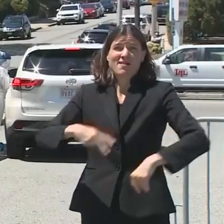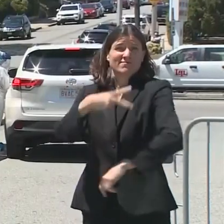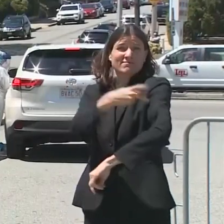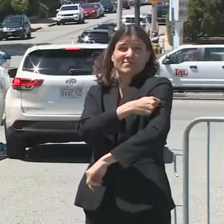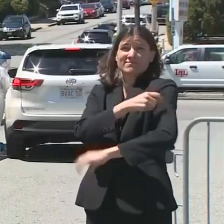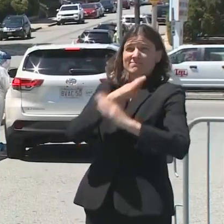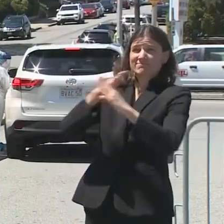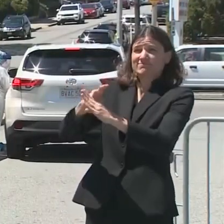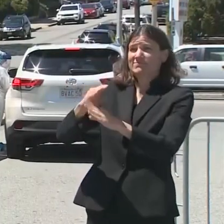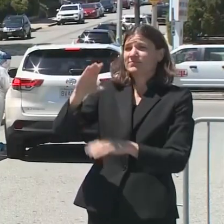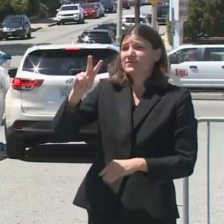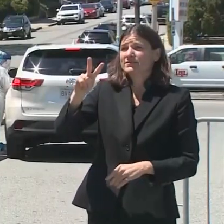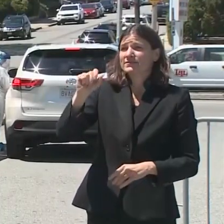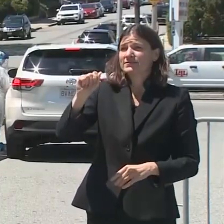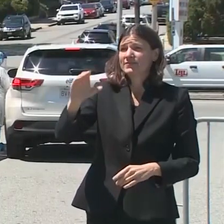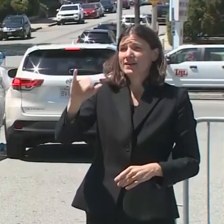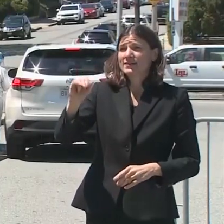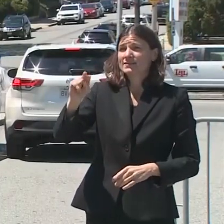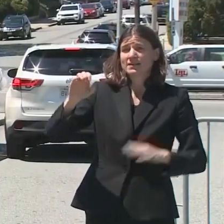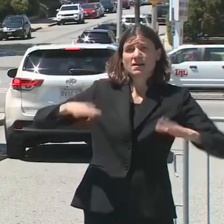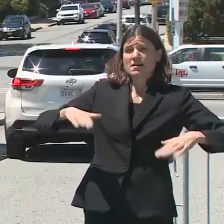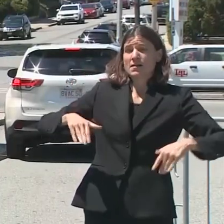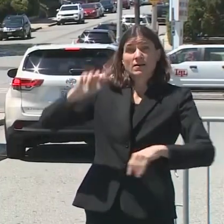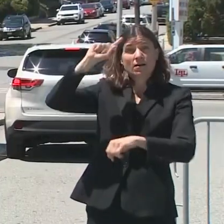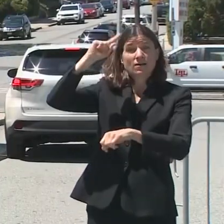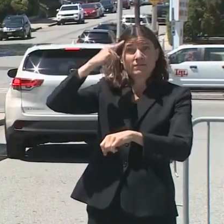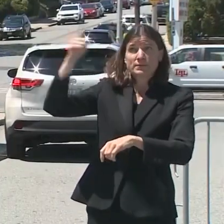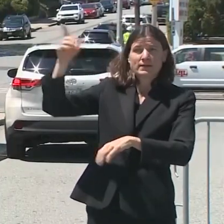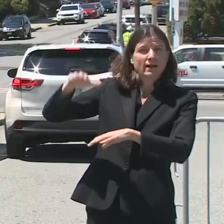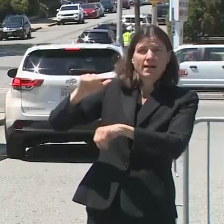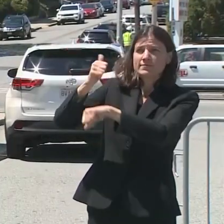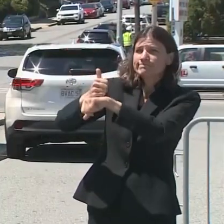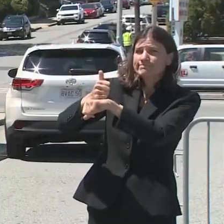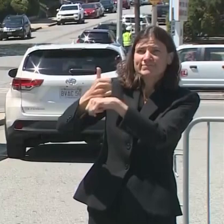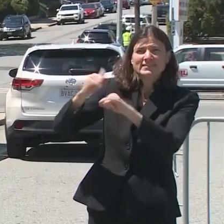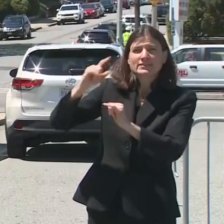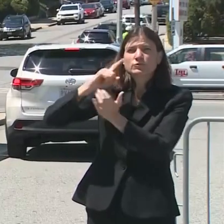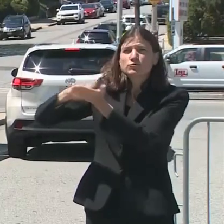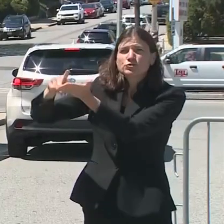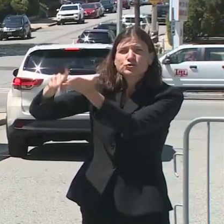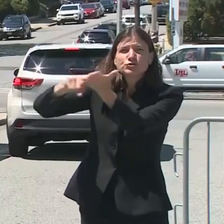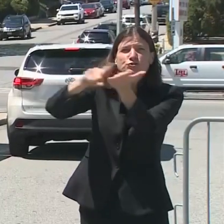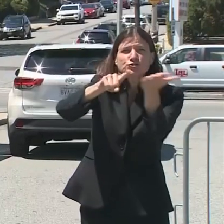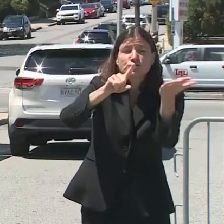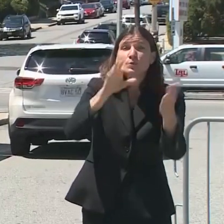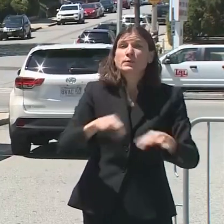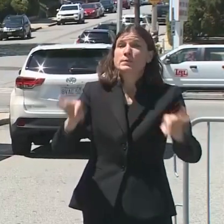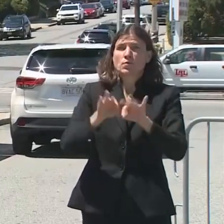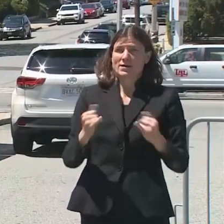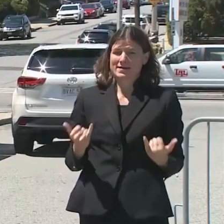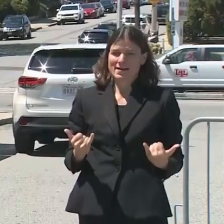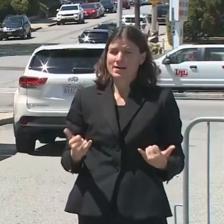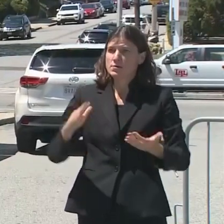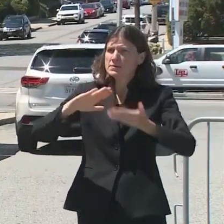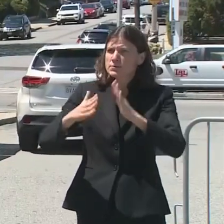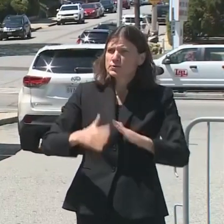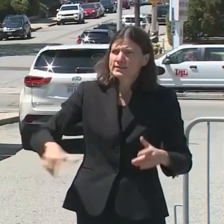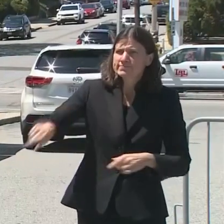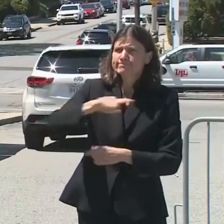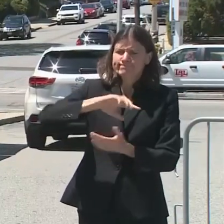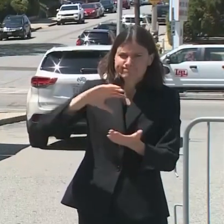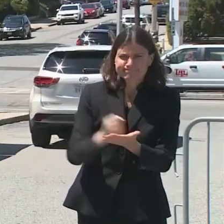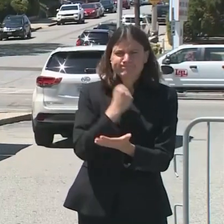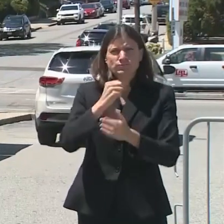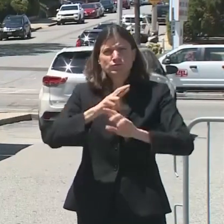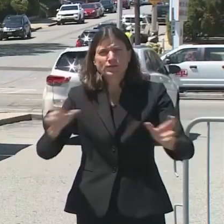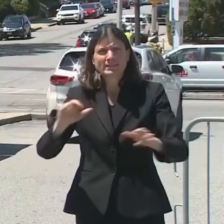expanded testing and tracing will be essential parts of how we manage our way forward. STAR is one of 36 community health